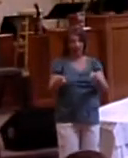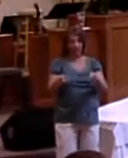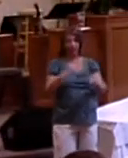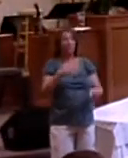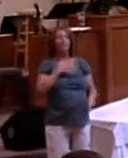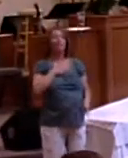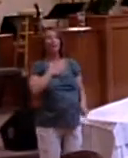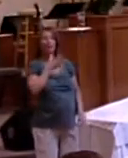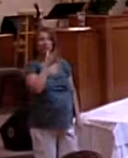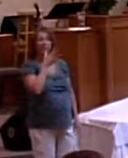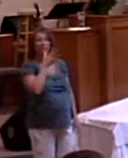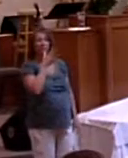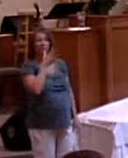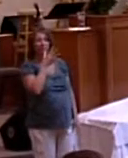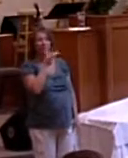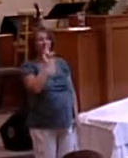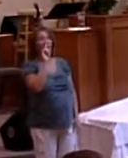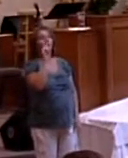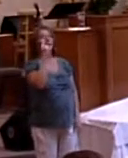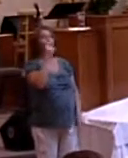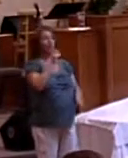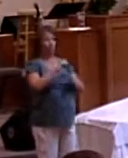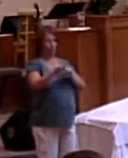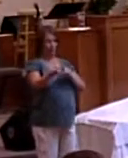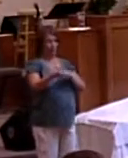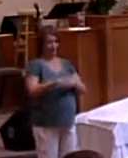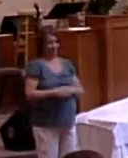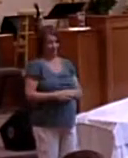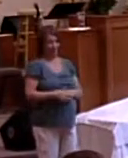my mother is the first to call.